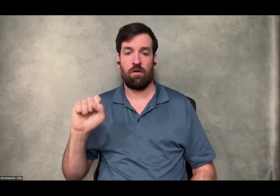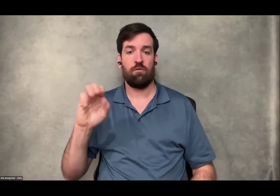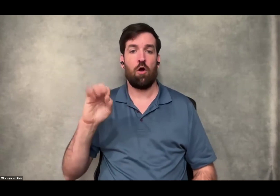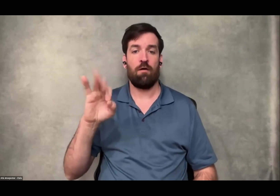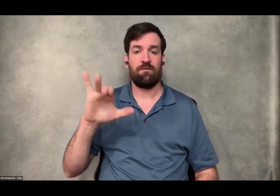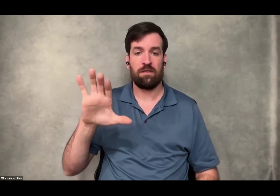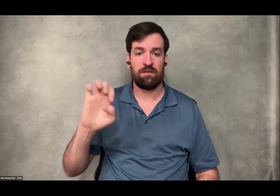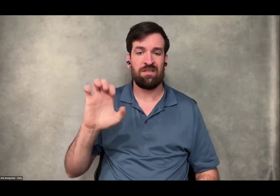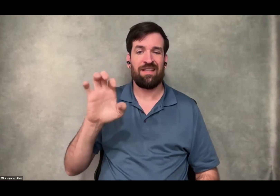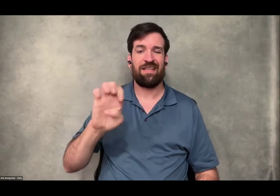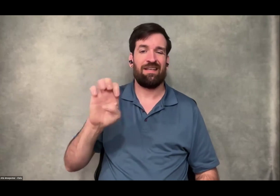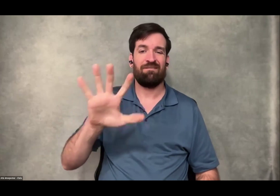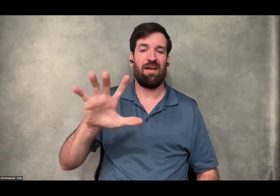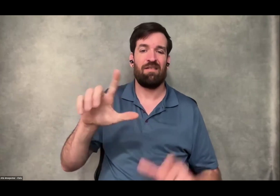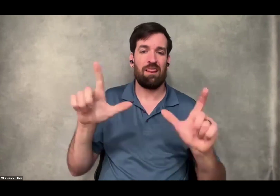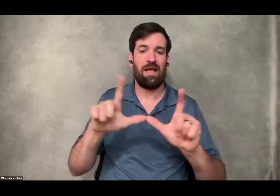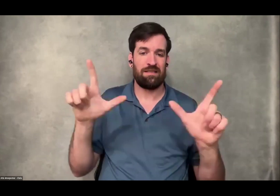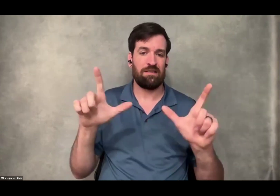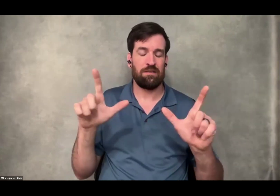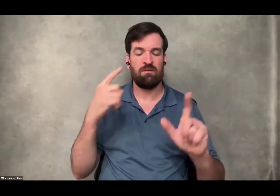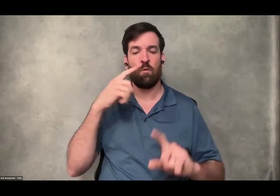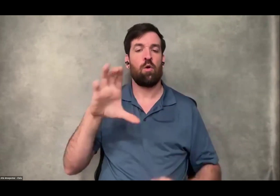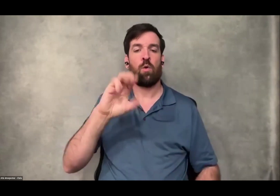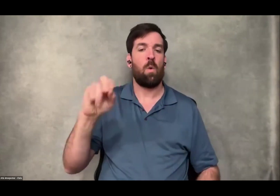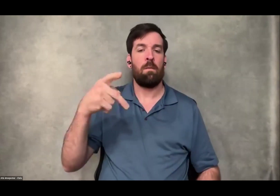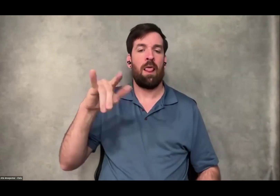Office E5 license basis for Copilot.